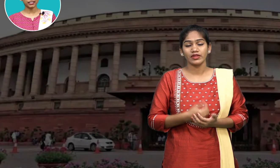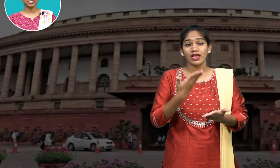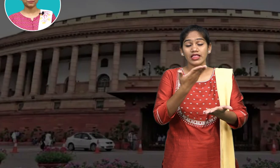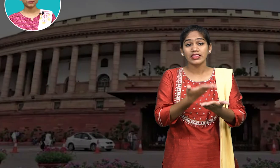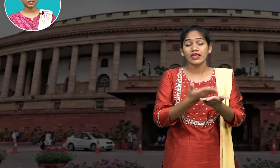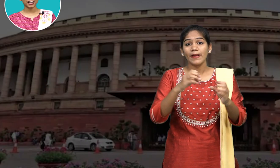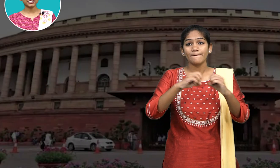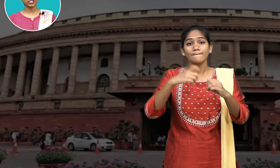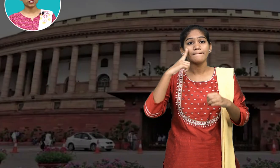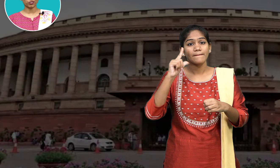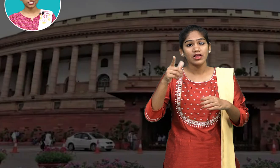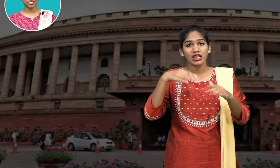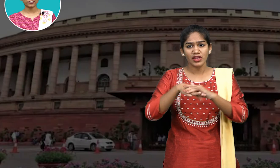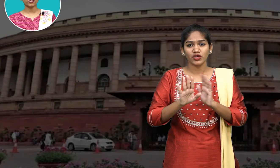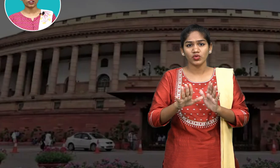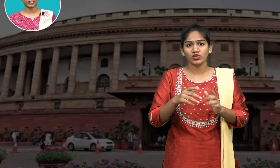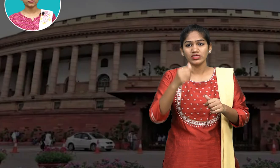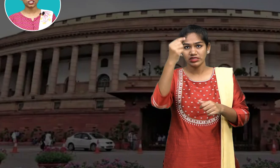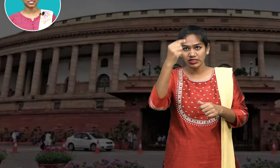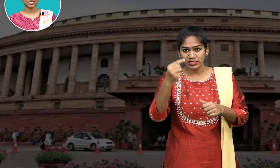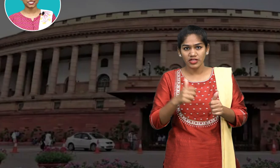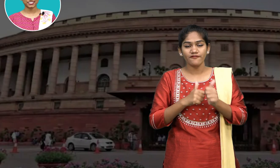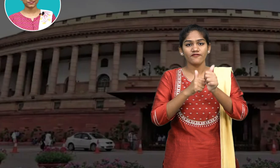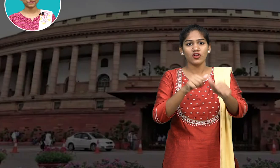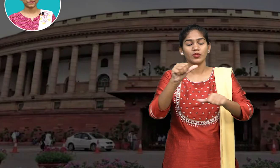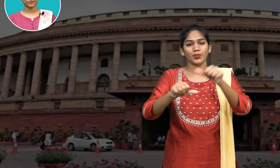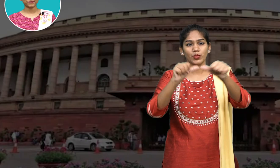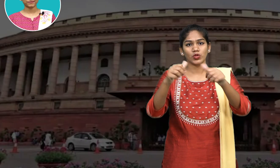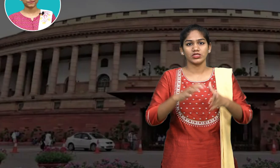the bill undergoes the following process.